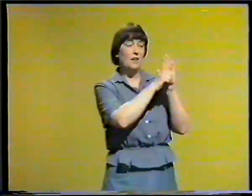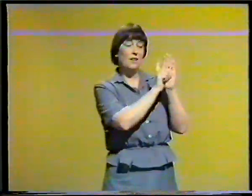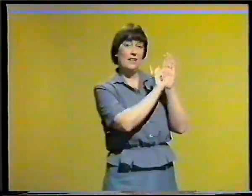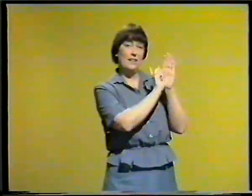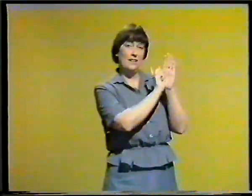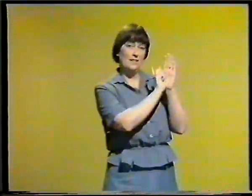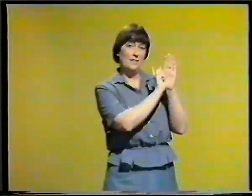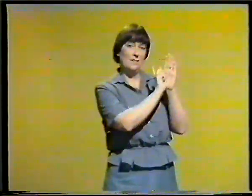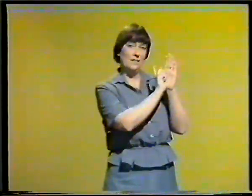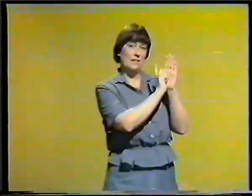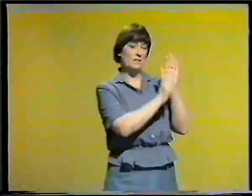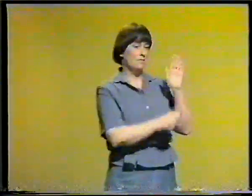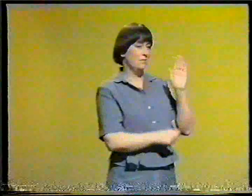Early,